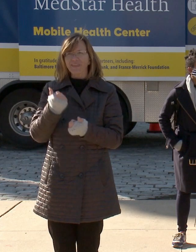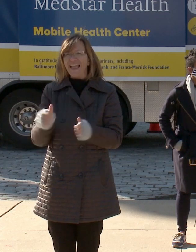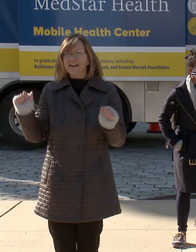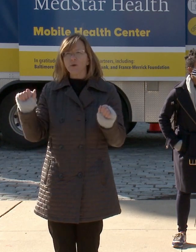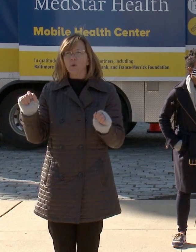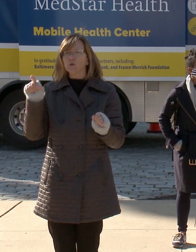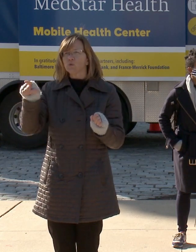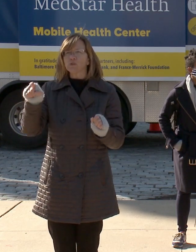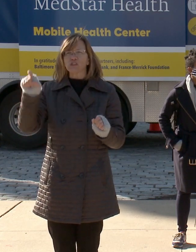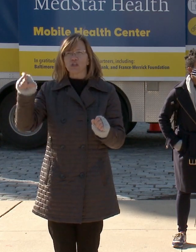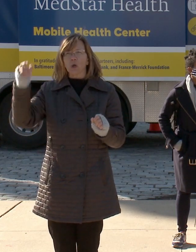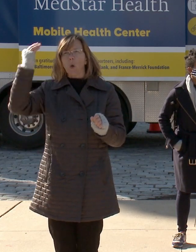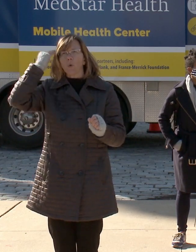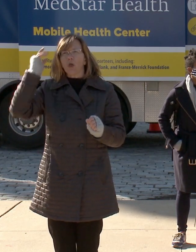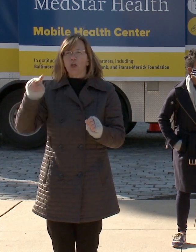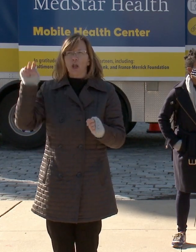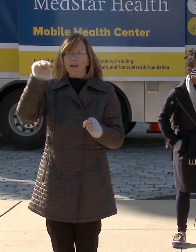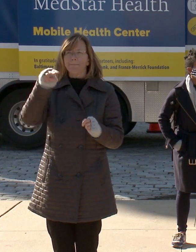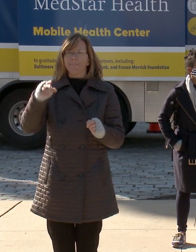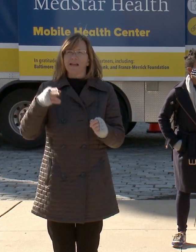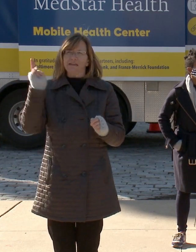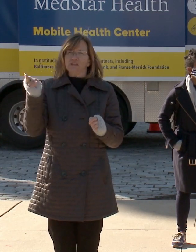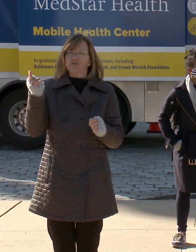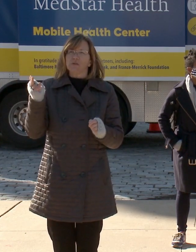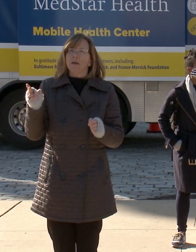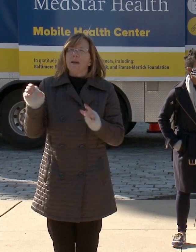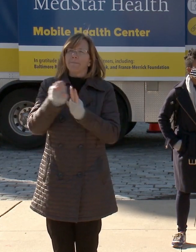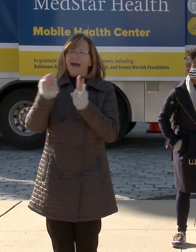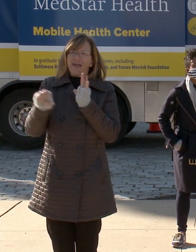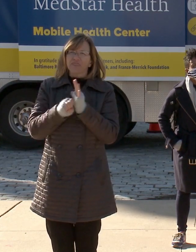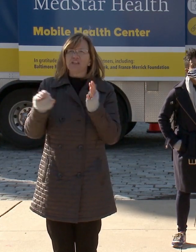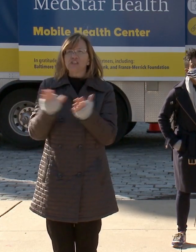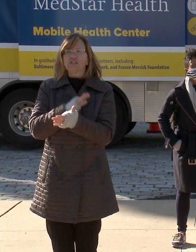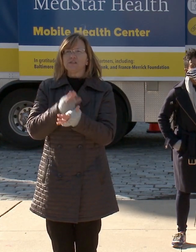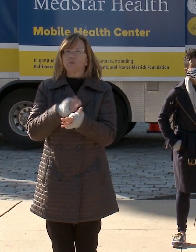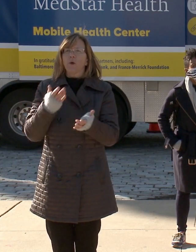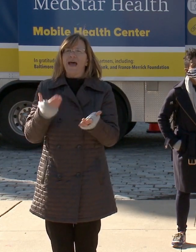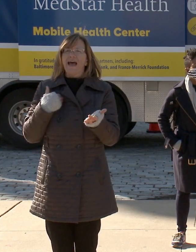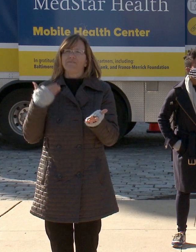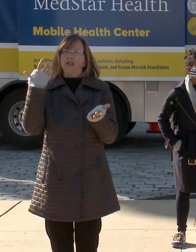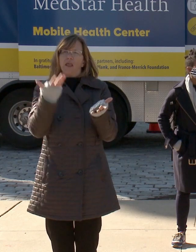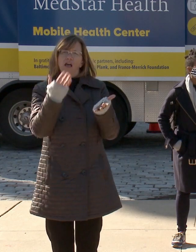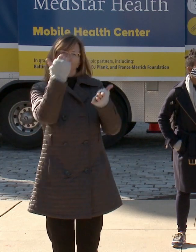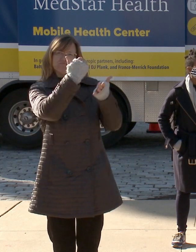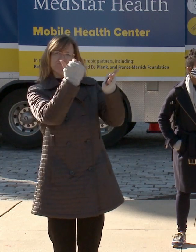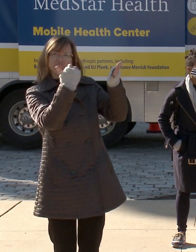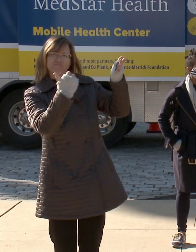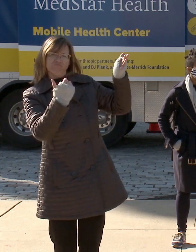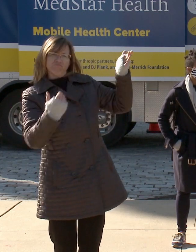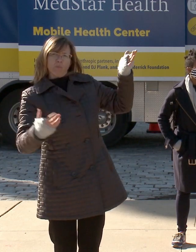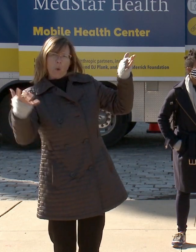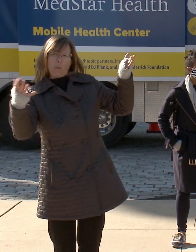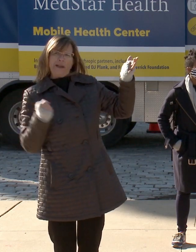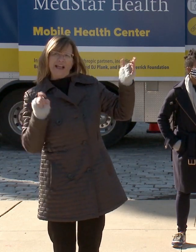should know about me, you should look at my history. My ethics sheet is always going to have lots and lots and lots of things on it because when things